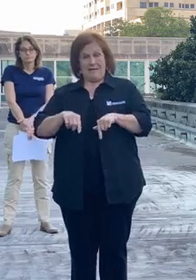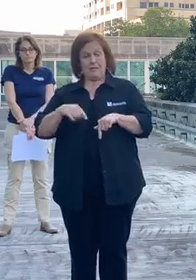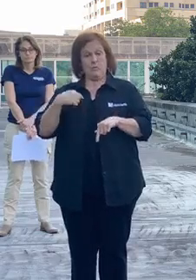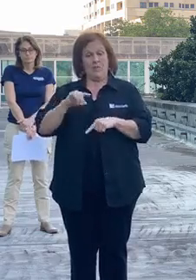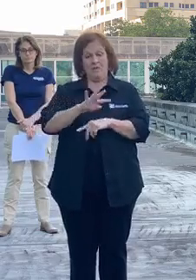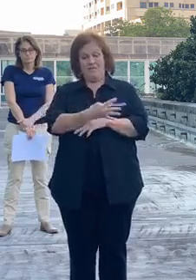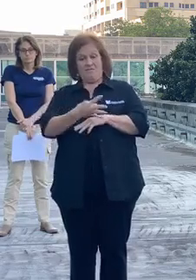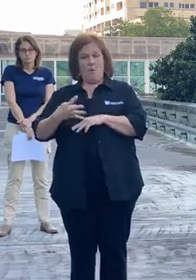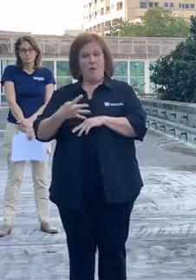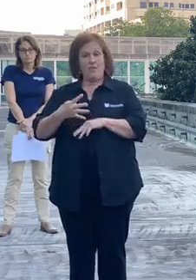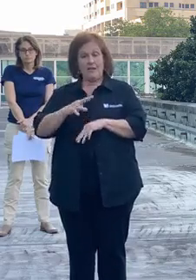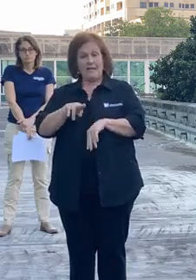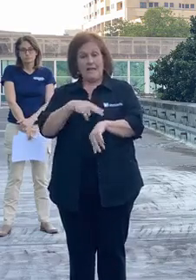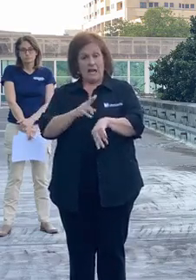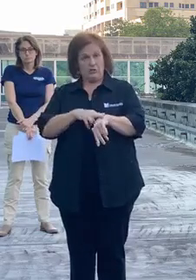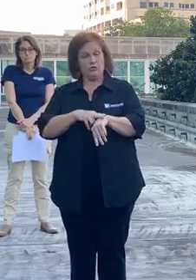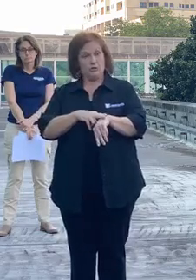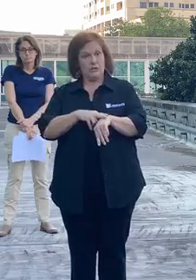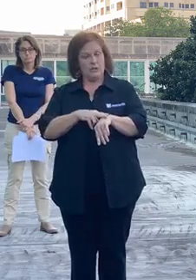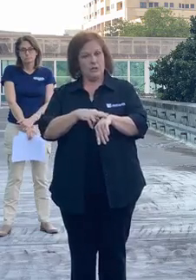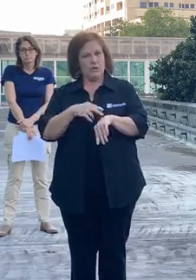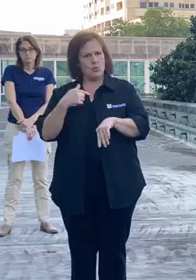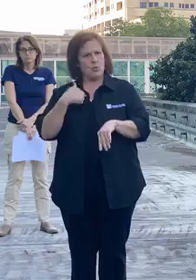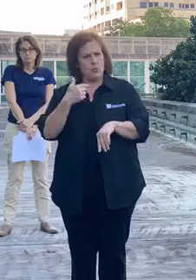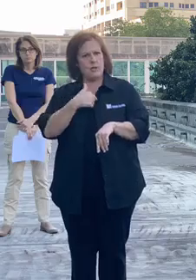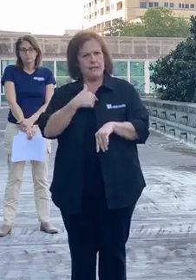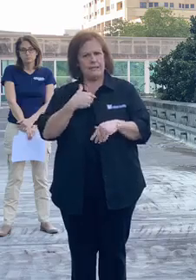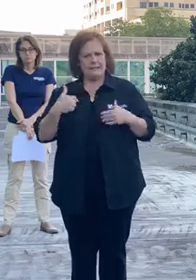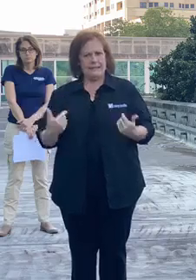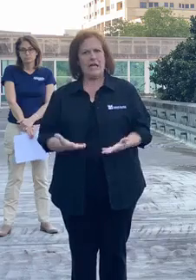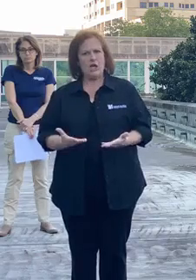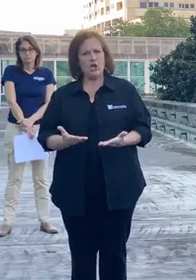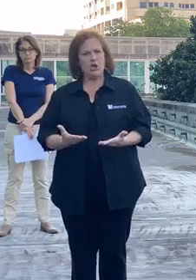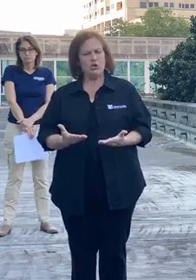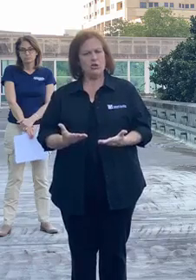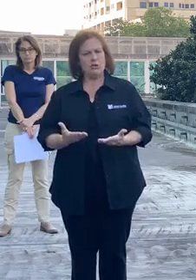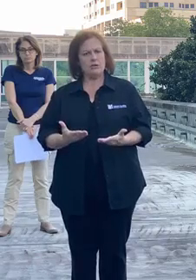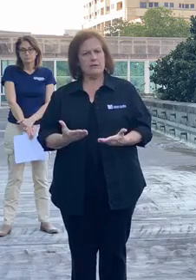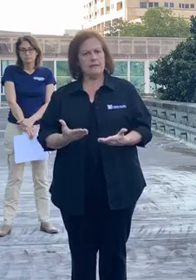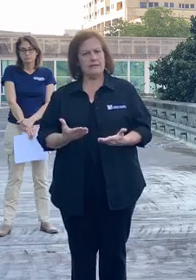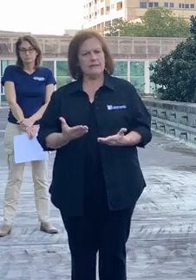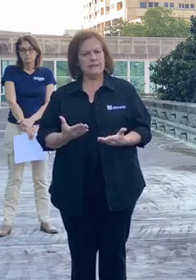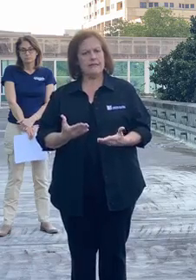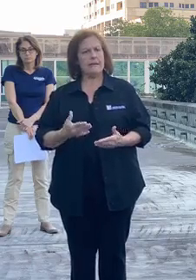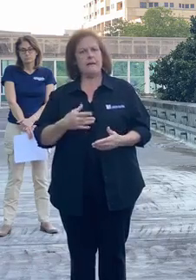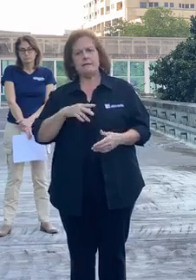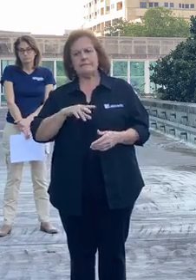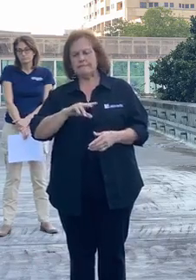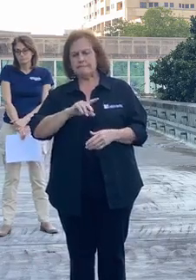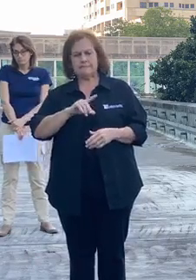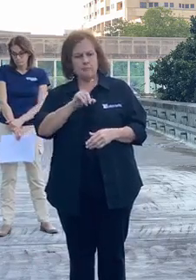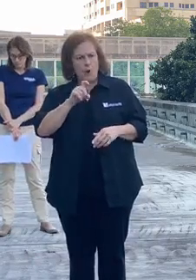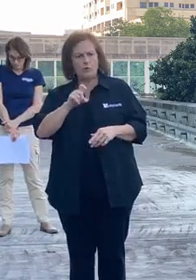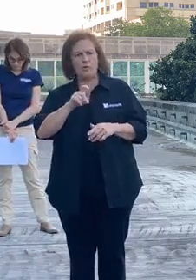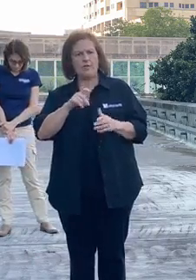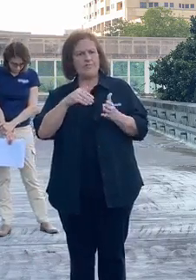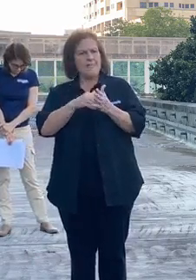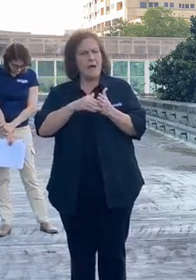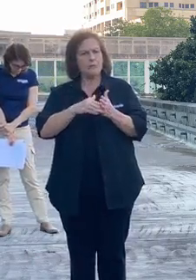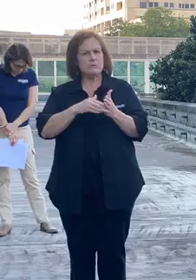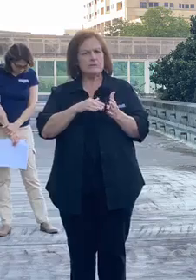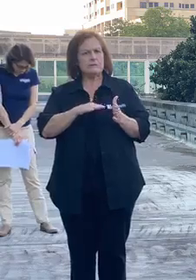the nation, where we have seen we're ground zero. Second in deaths per 100,000